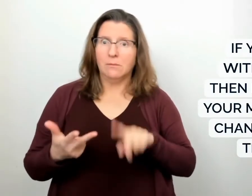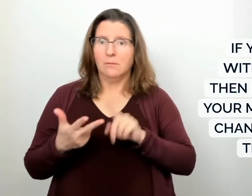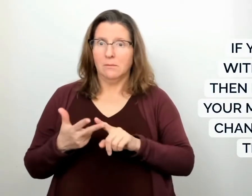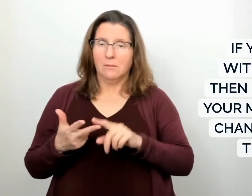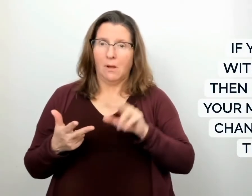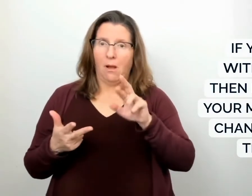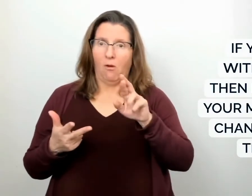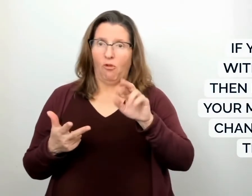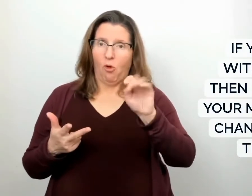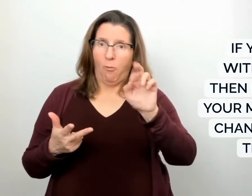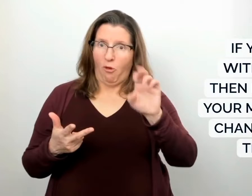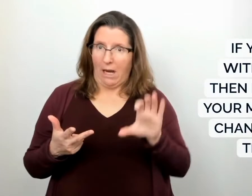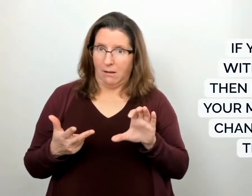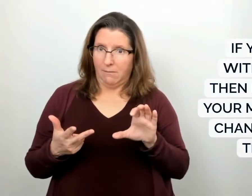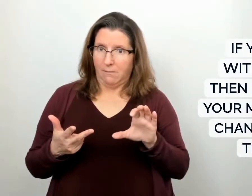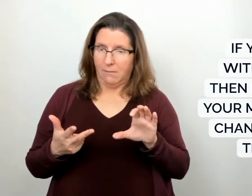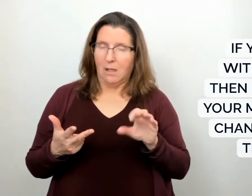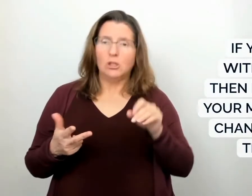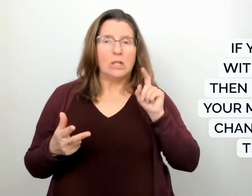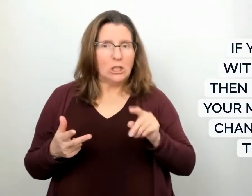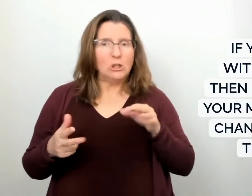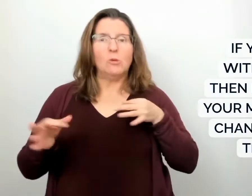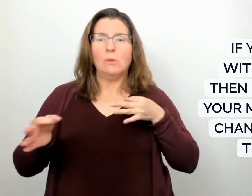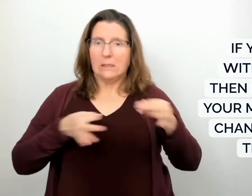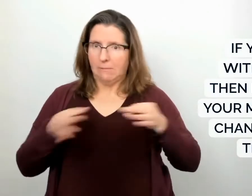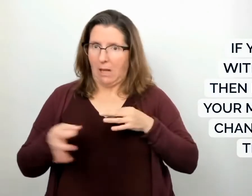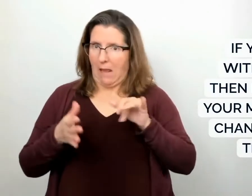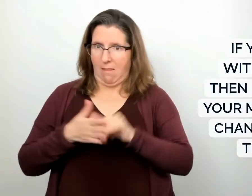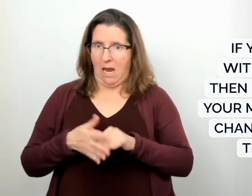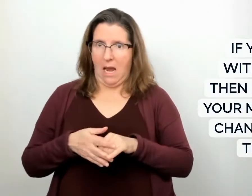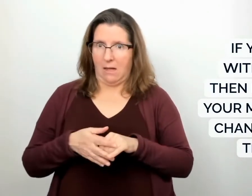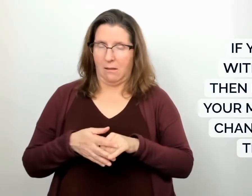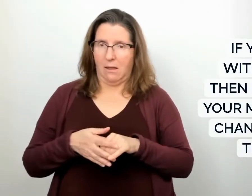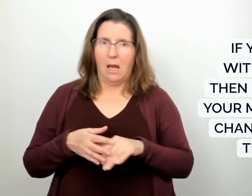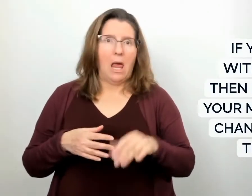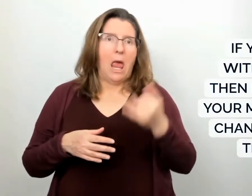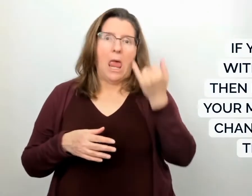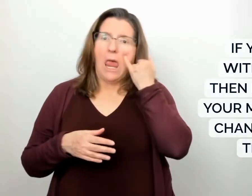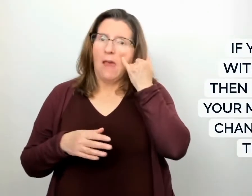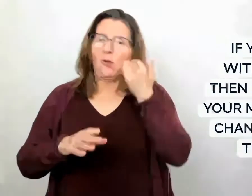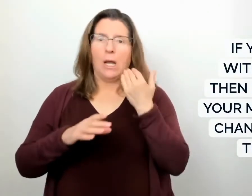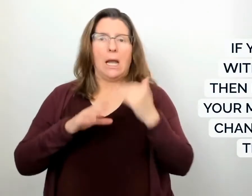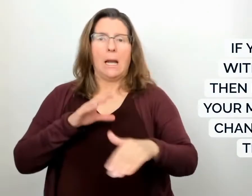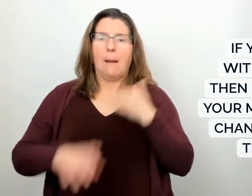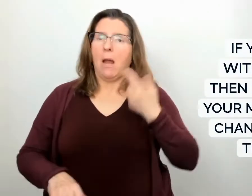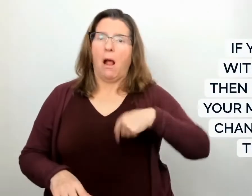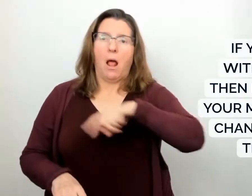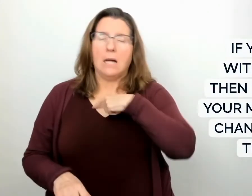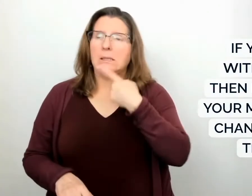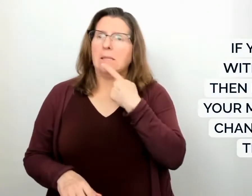the fullness of your answers to the questions, and meeting the marking guide rubric. Emails from students saying they are